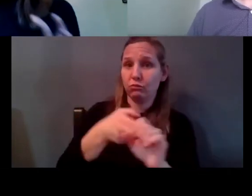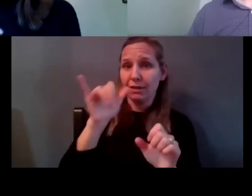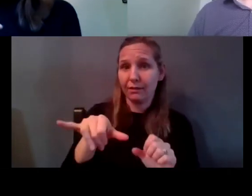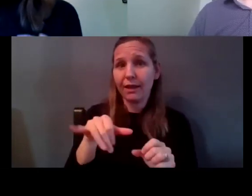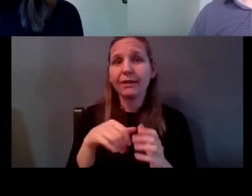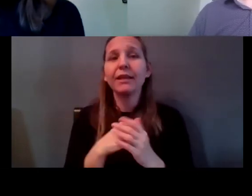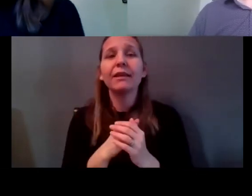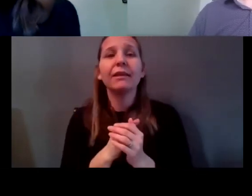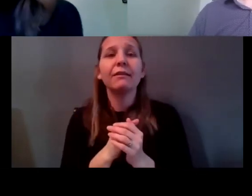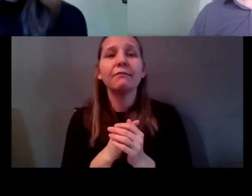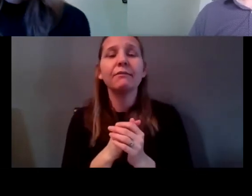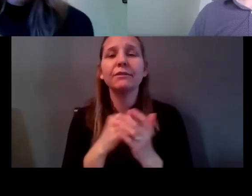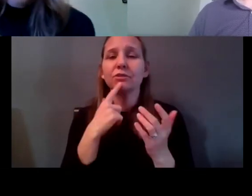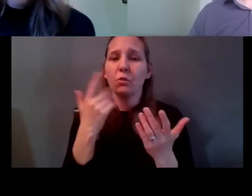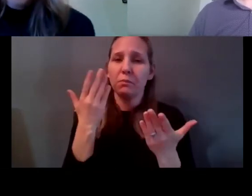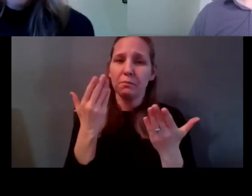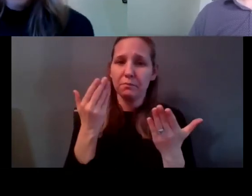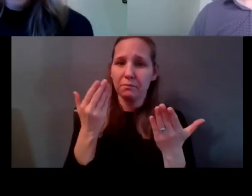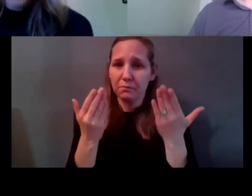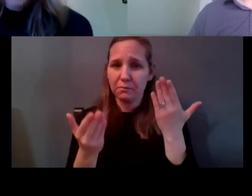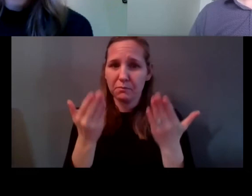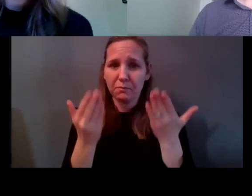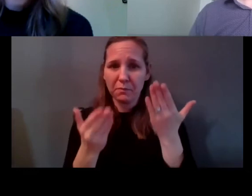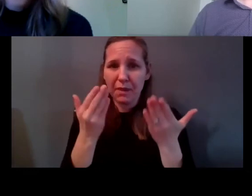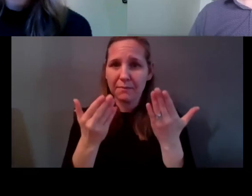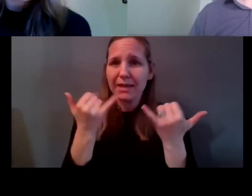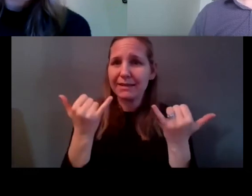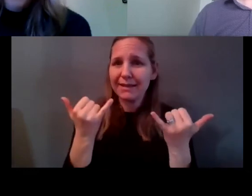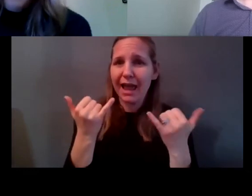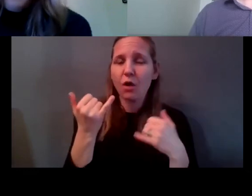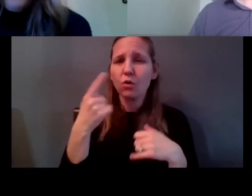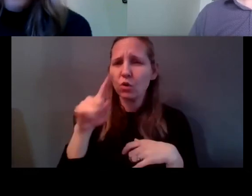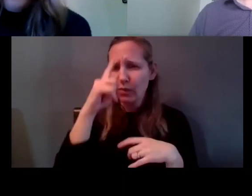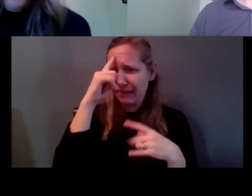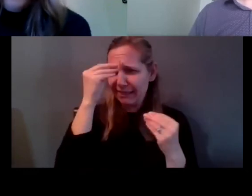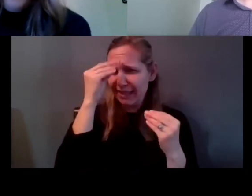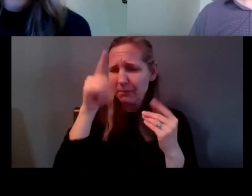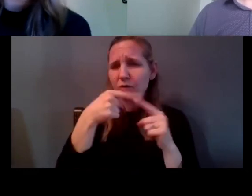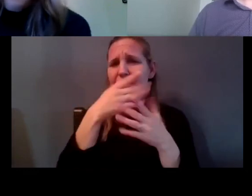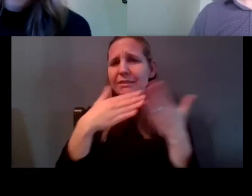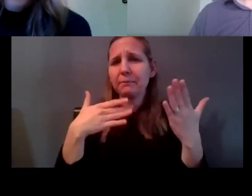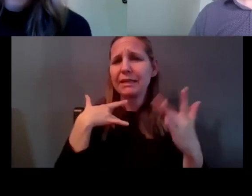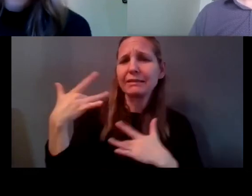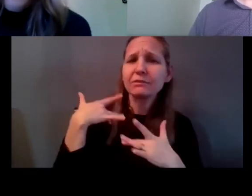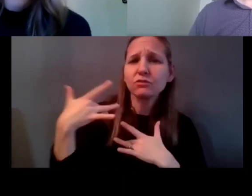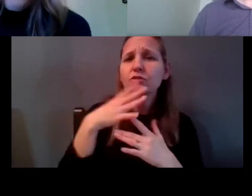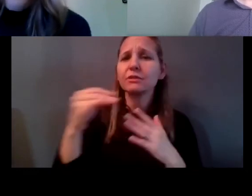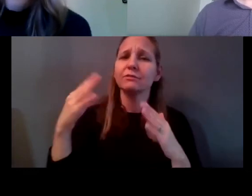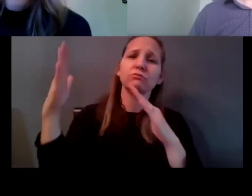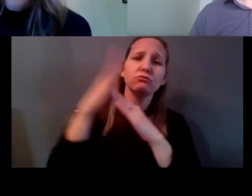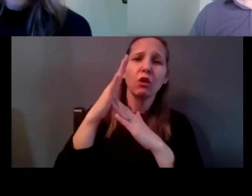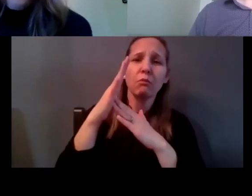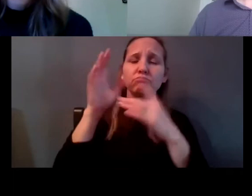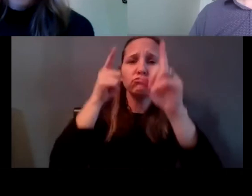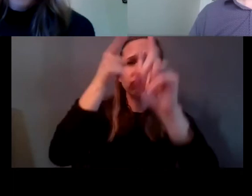you into thinking through some of the concerns that you have coming up and also some of your top priorities going forward,